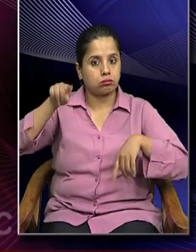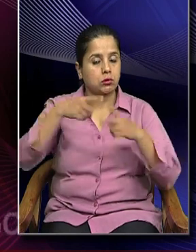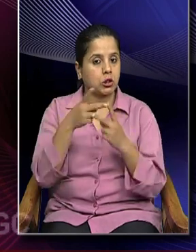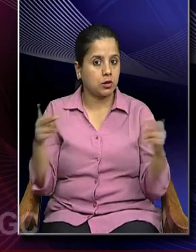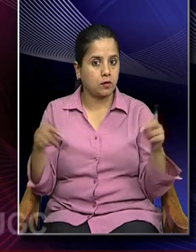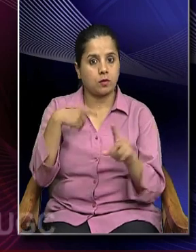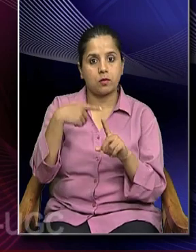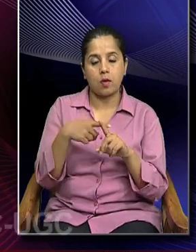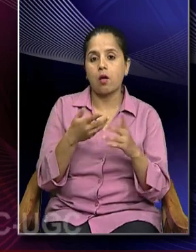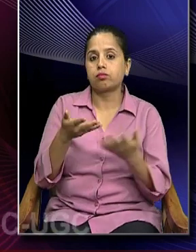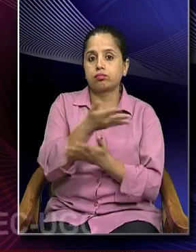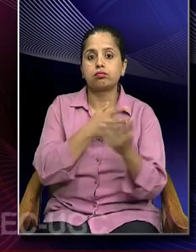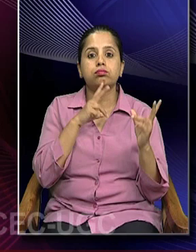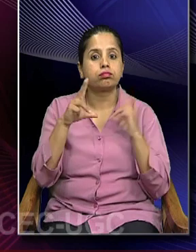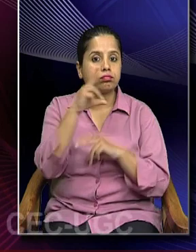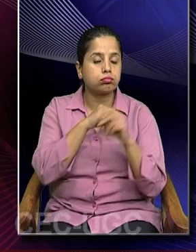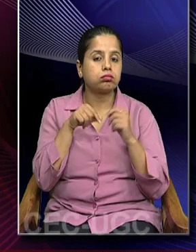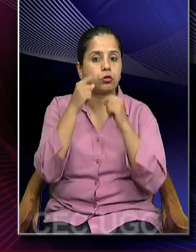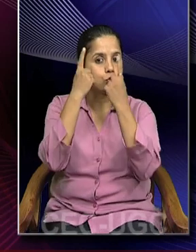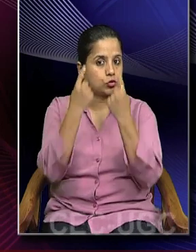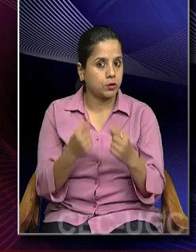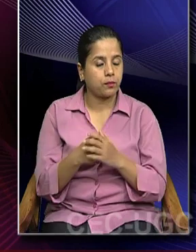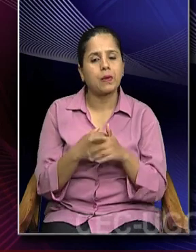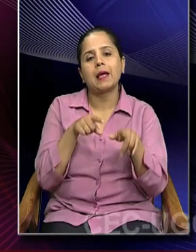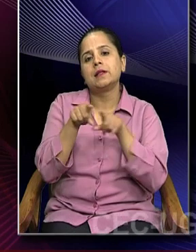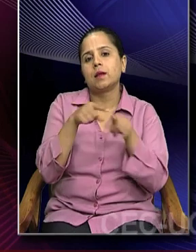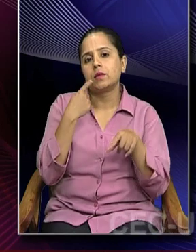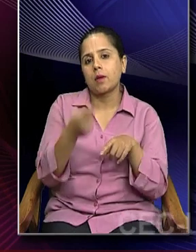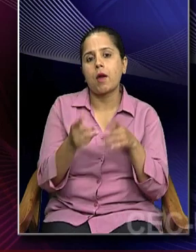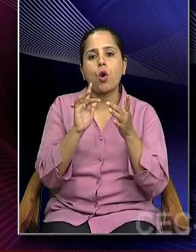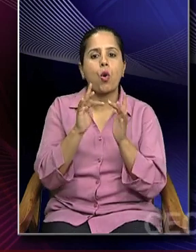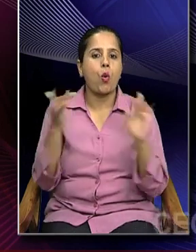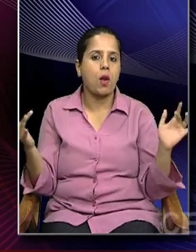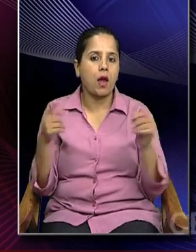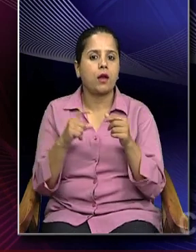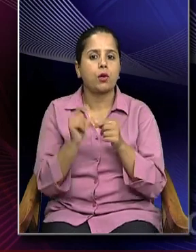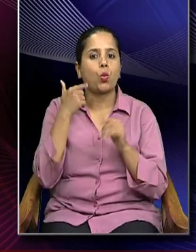and interactive assessment like online quiz,